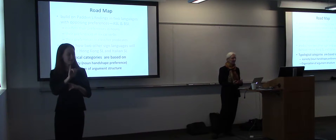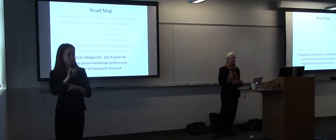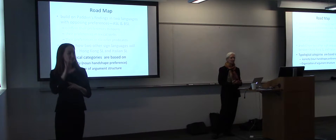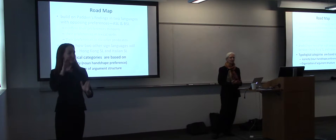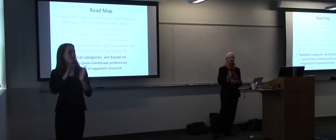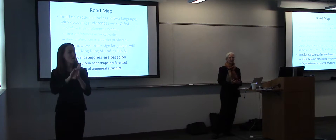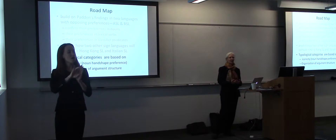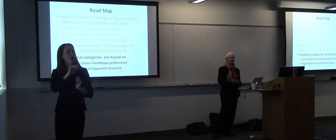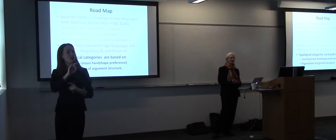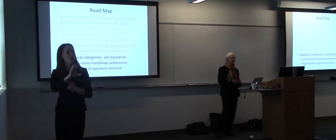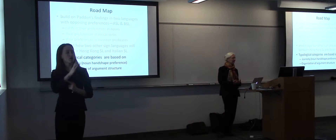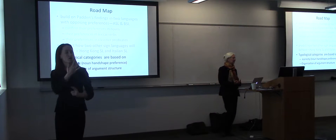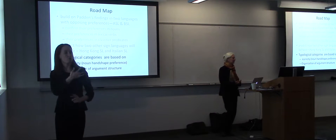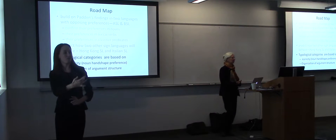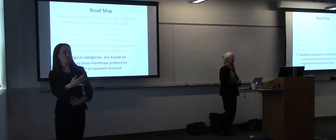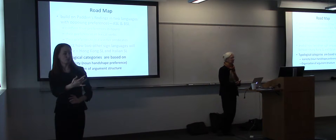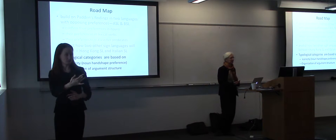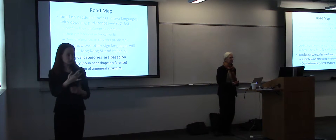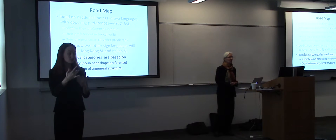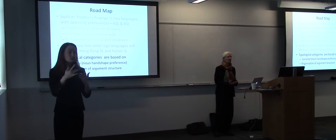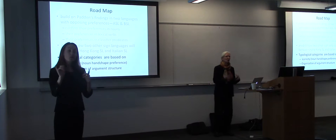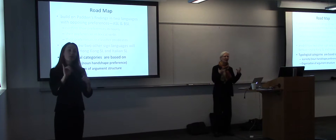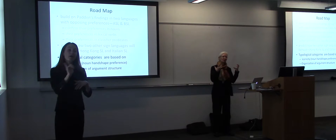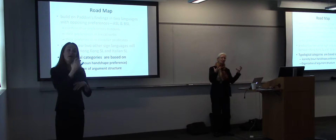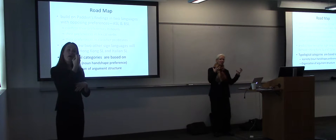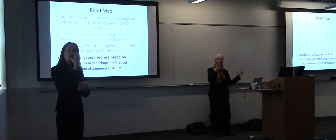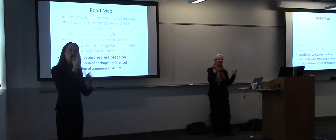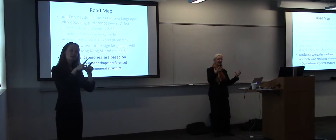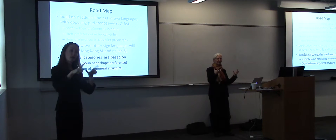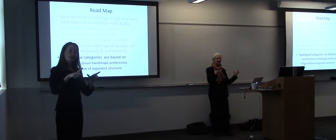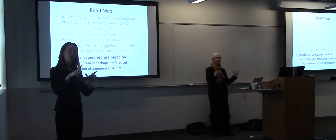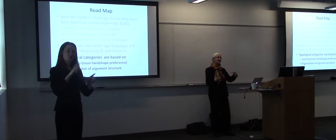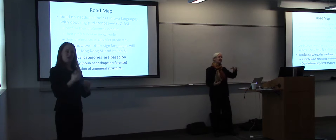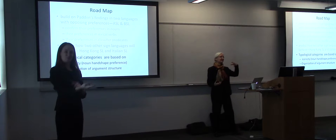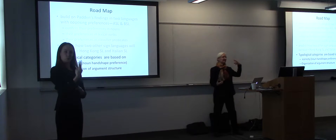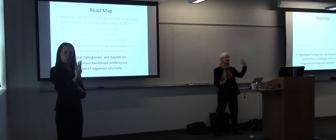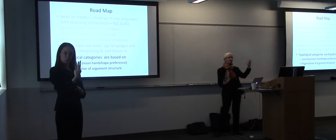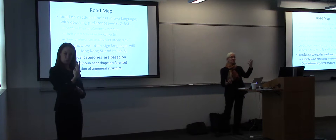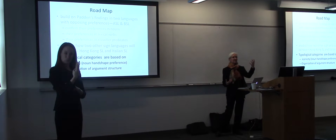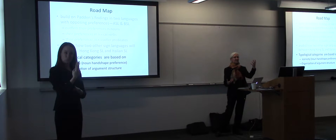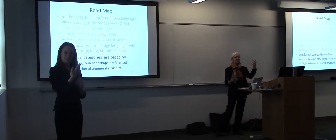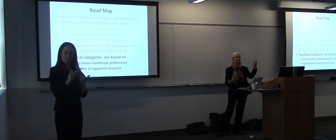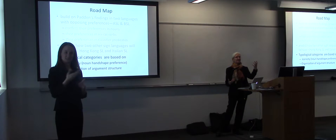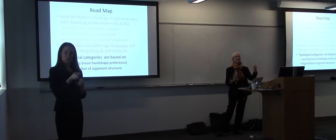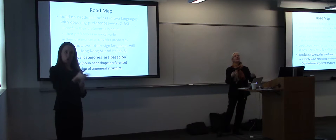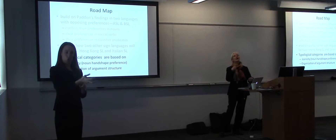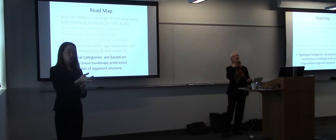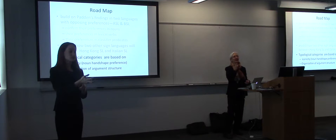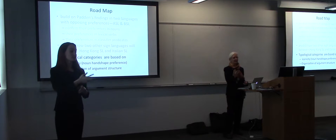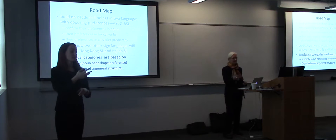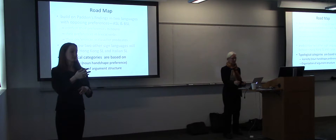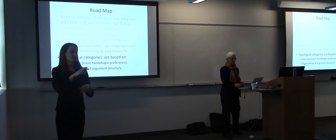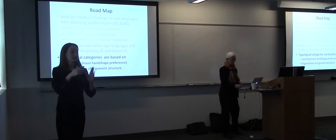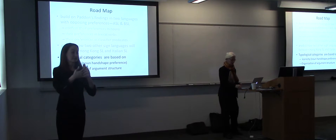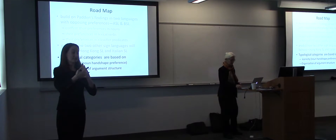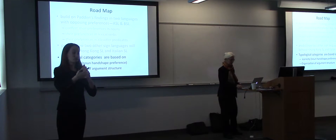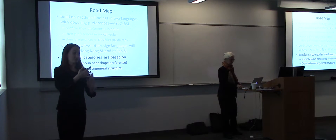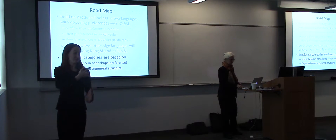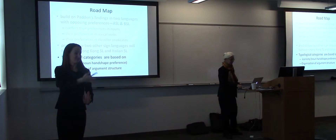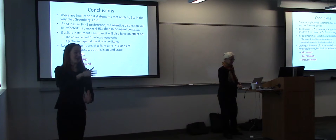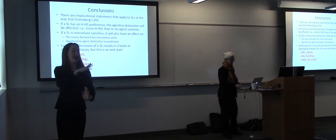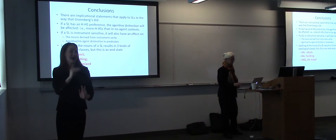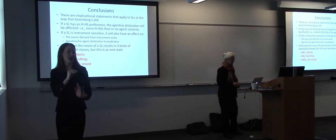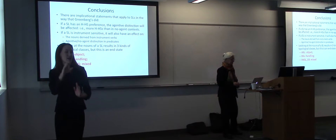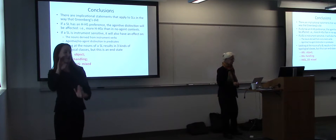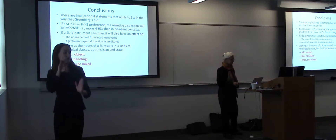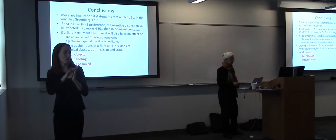But in languages like Hong Kong Sign Language and LIS, you have two protagonists, instrument sensitivity and the iconic preference.